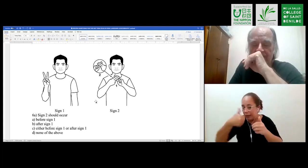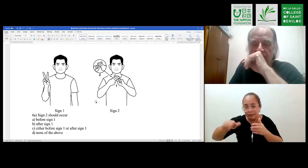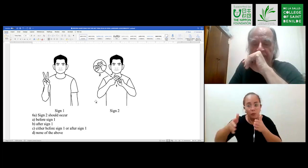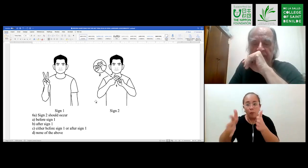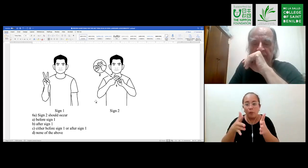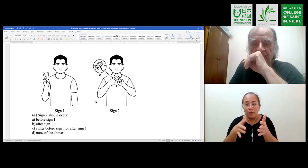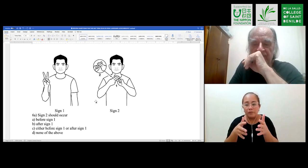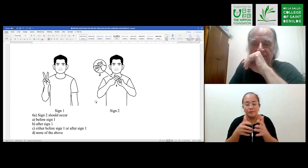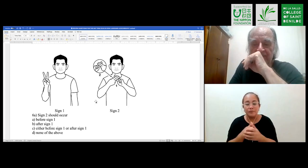So be careful.